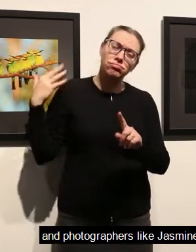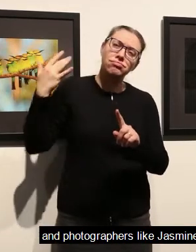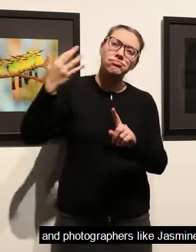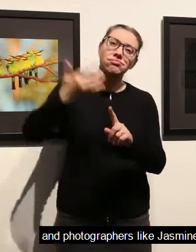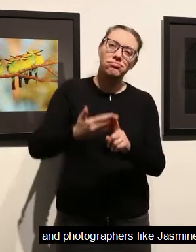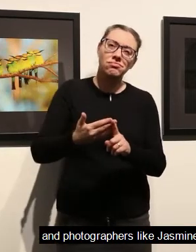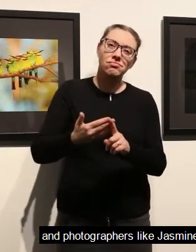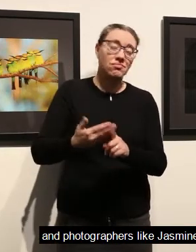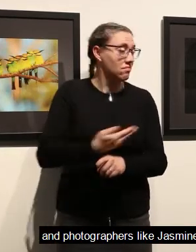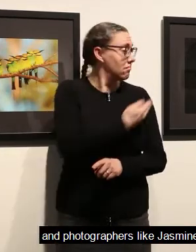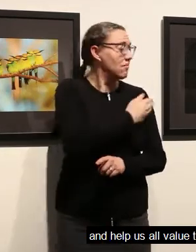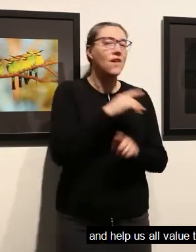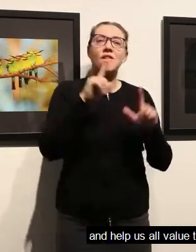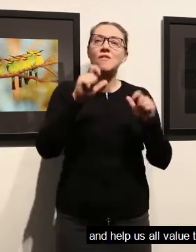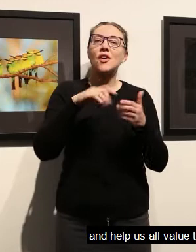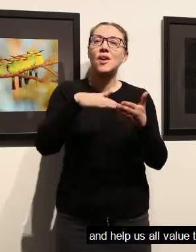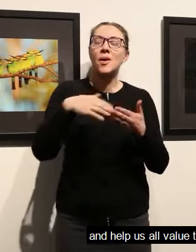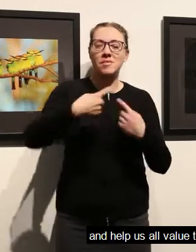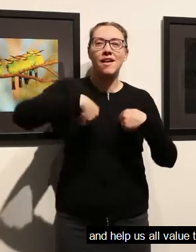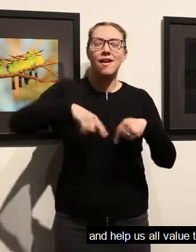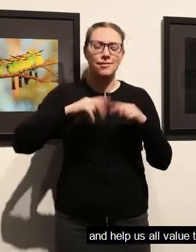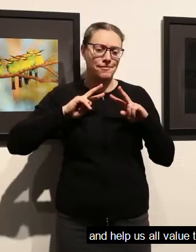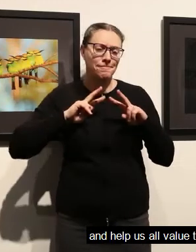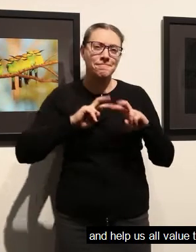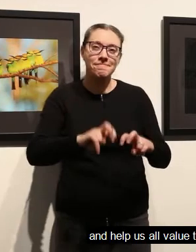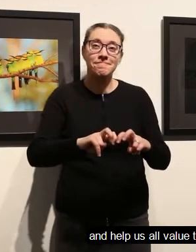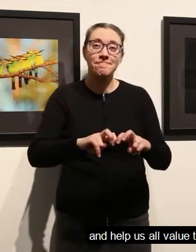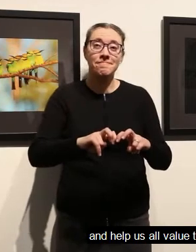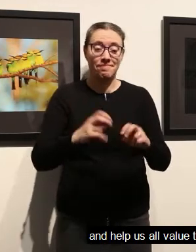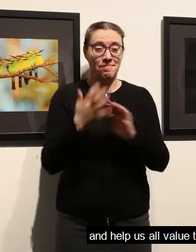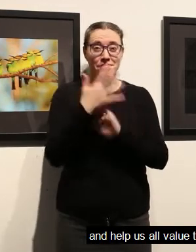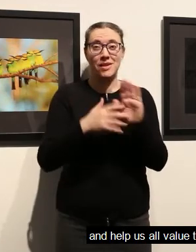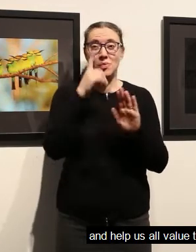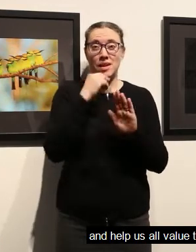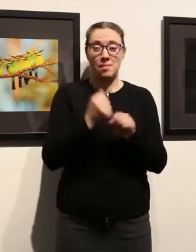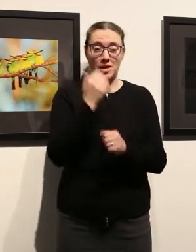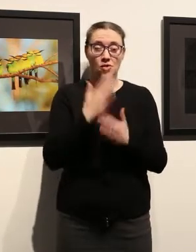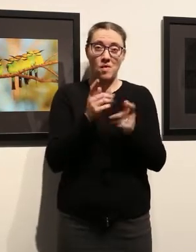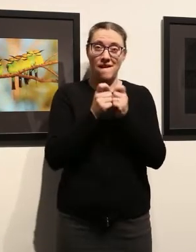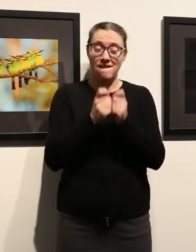biologists to tell these stories and help us all value these wonderful creatures.